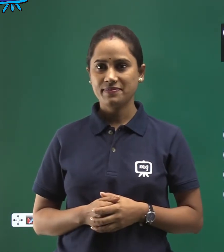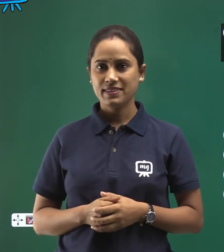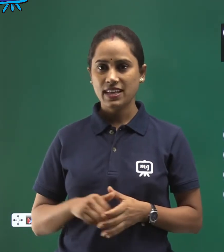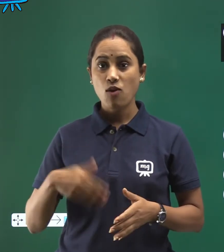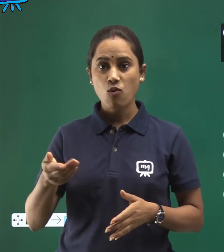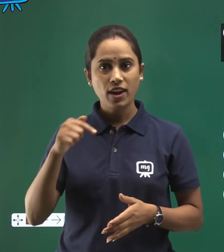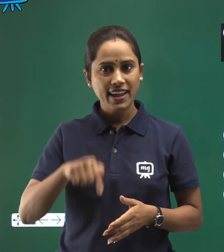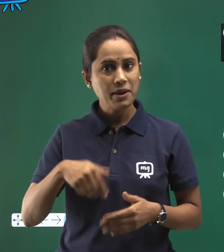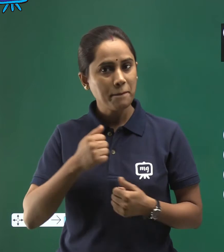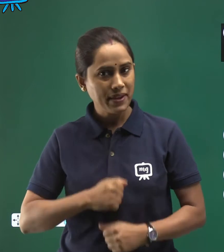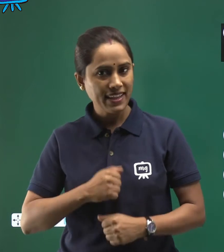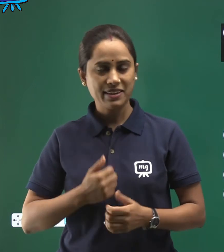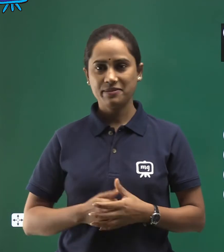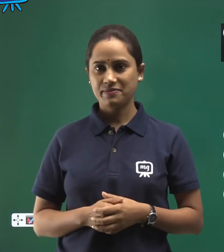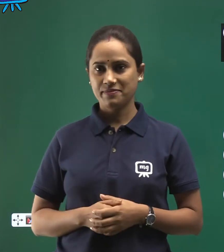would it be